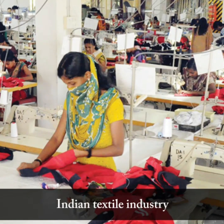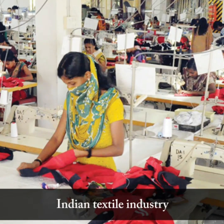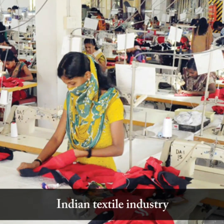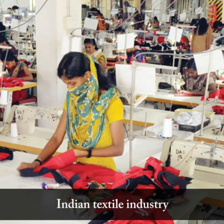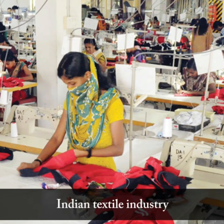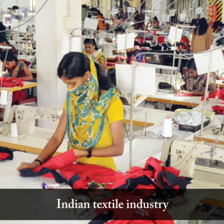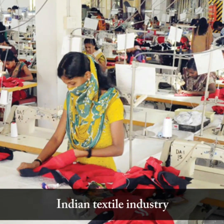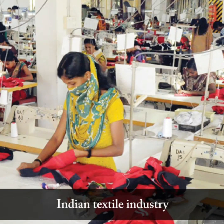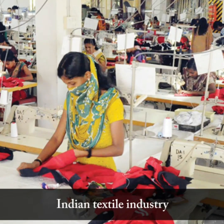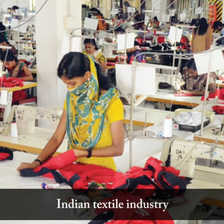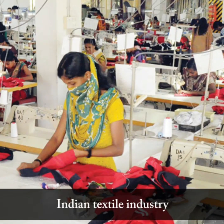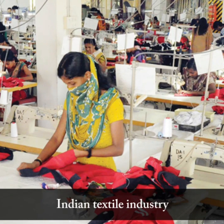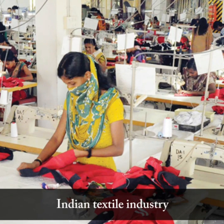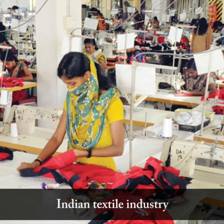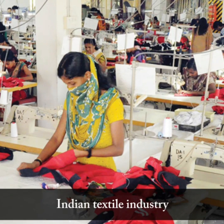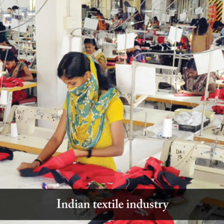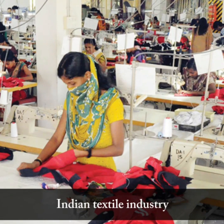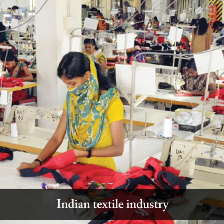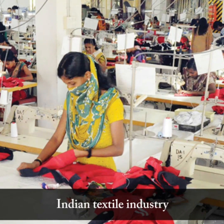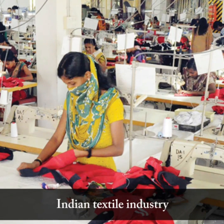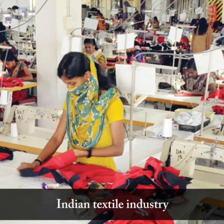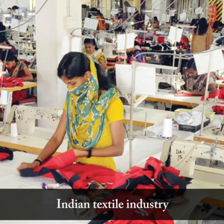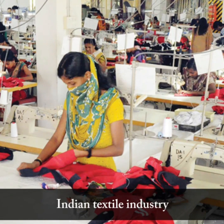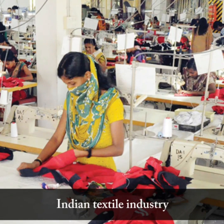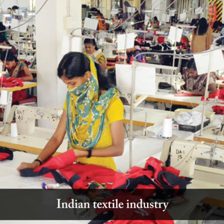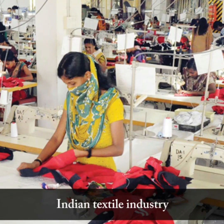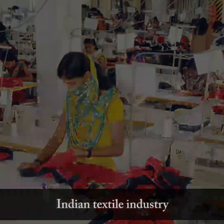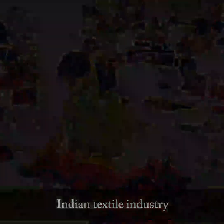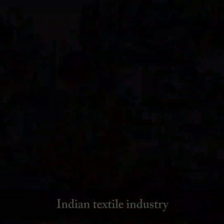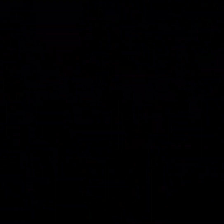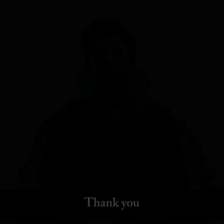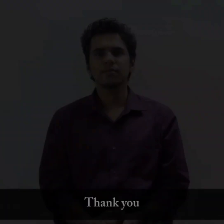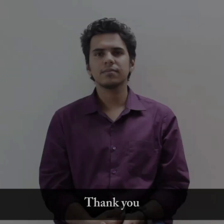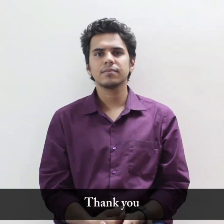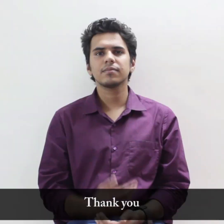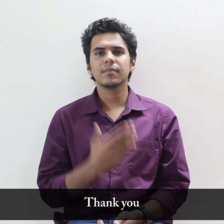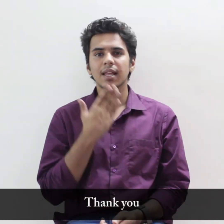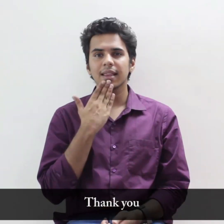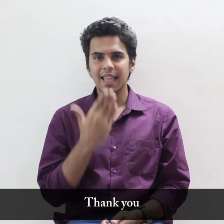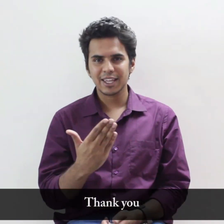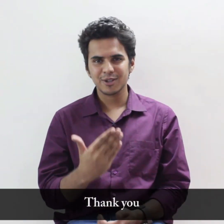Thank you.